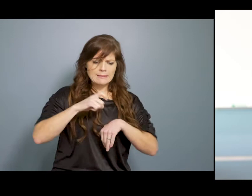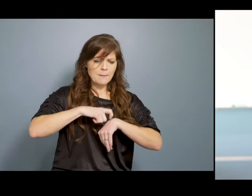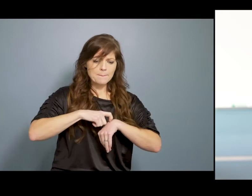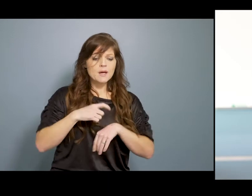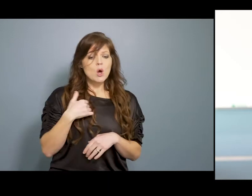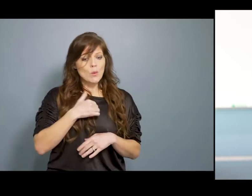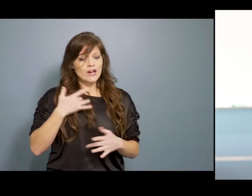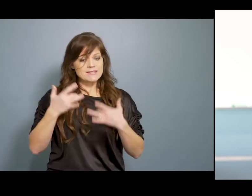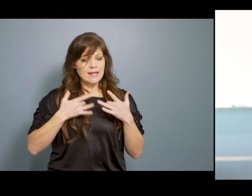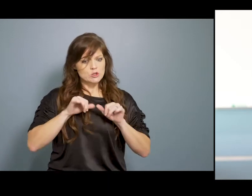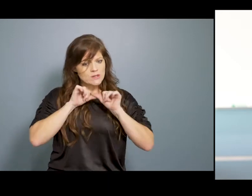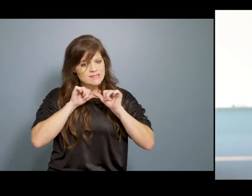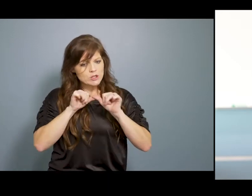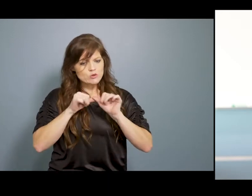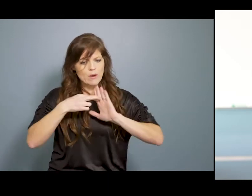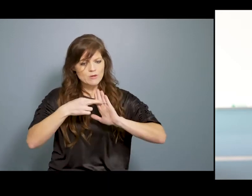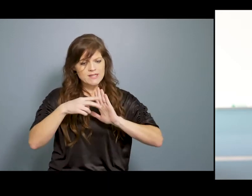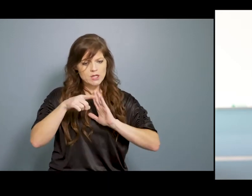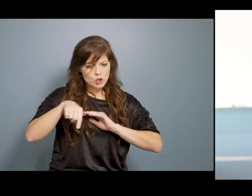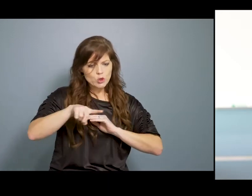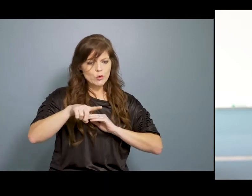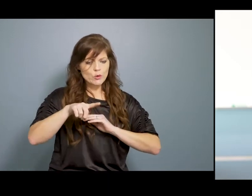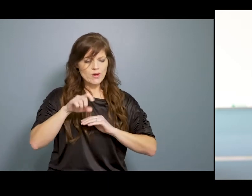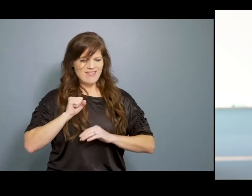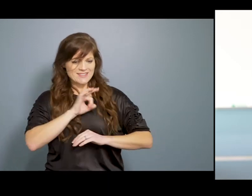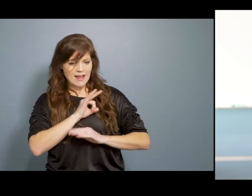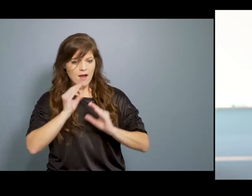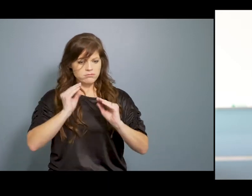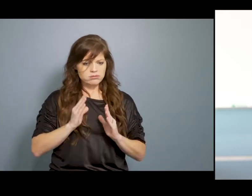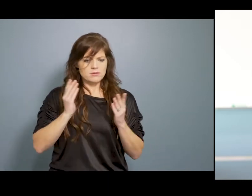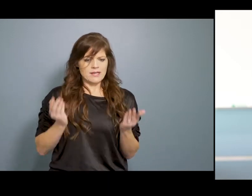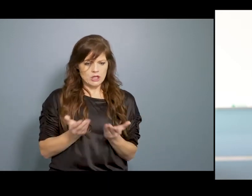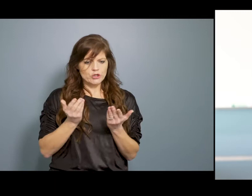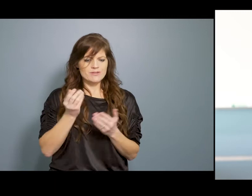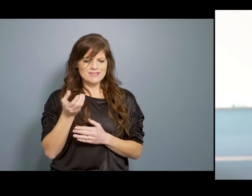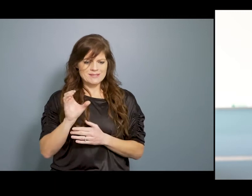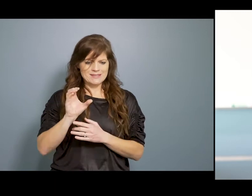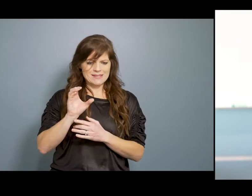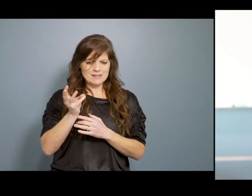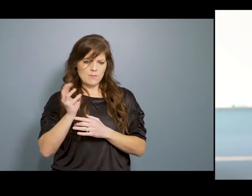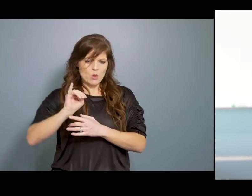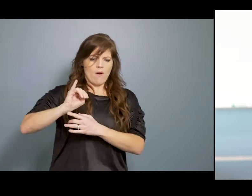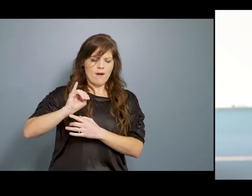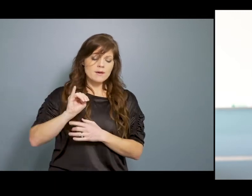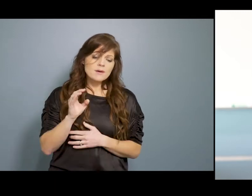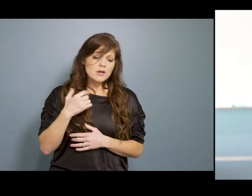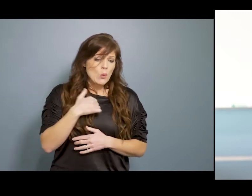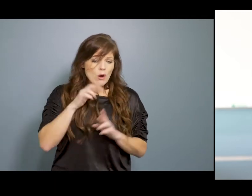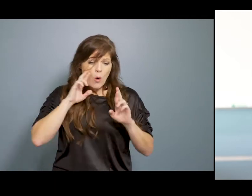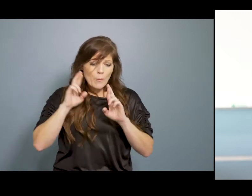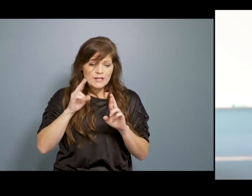continue to represent you, the staff, the constituency here at CWI. So we really hope to see you at a meeting